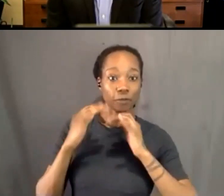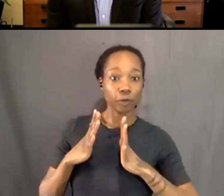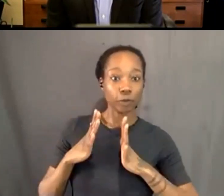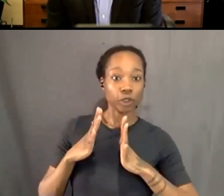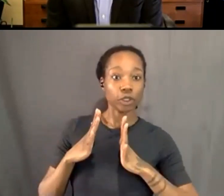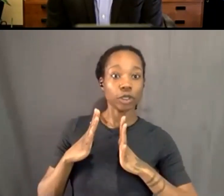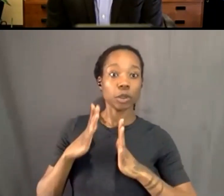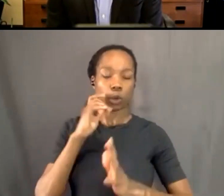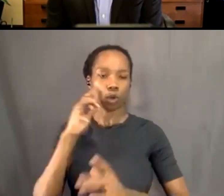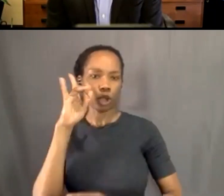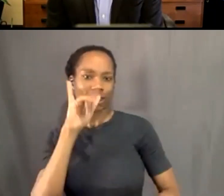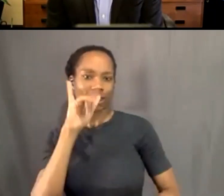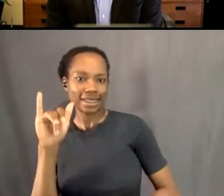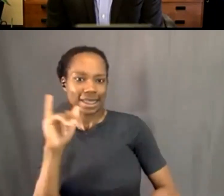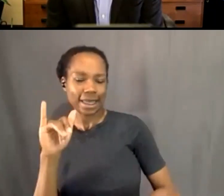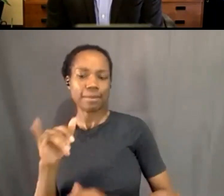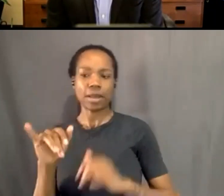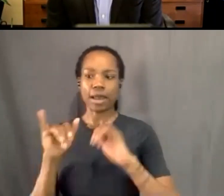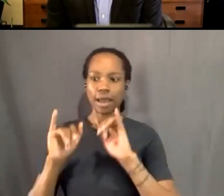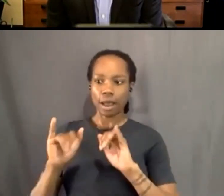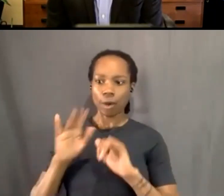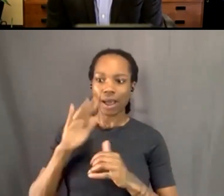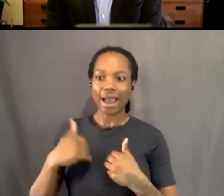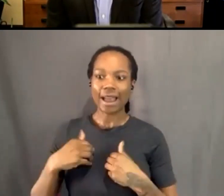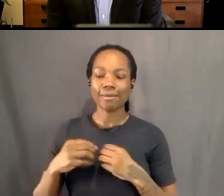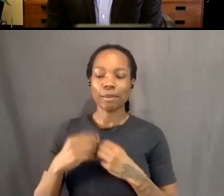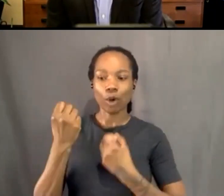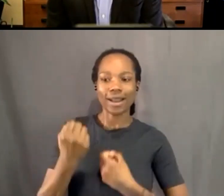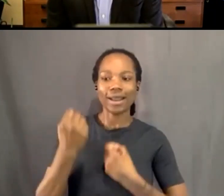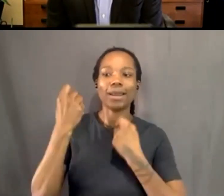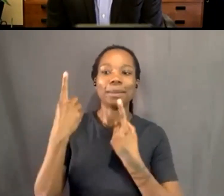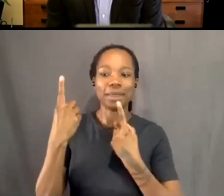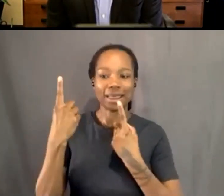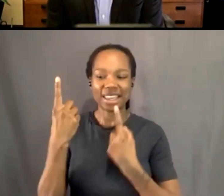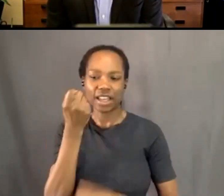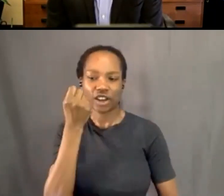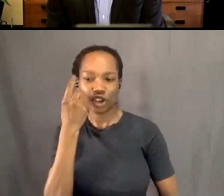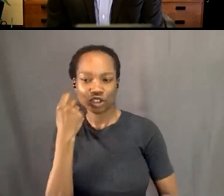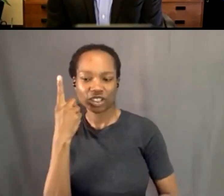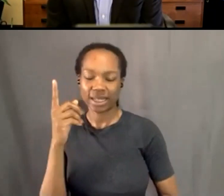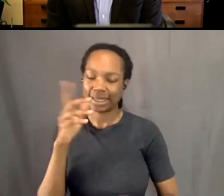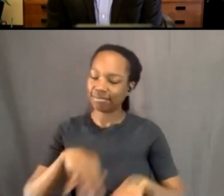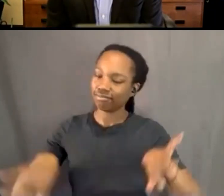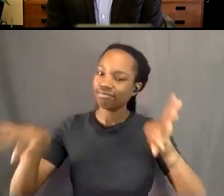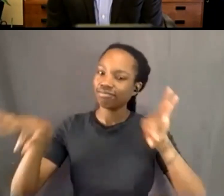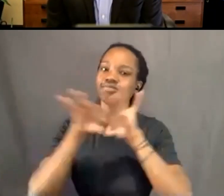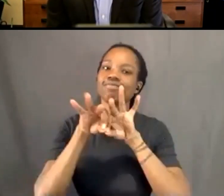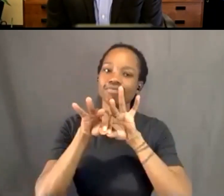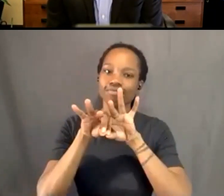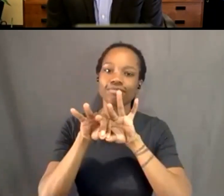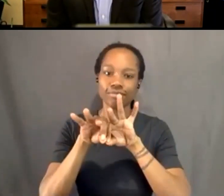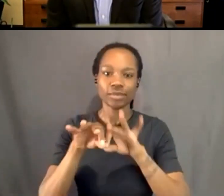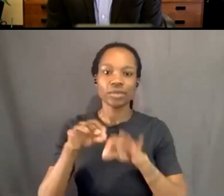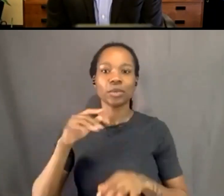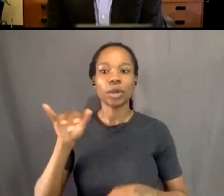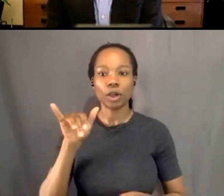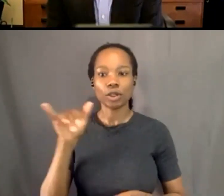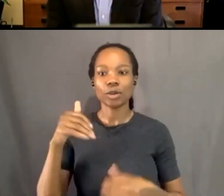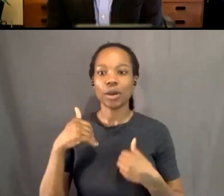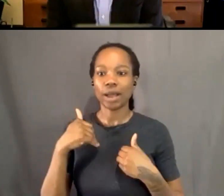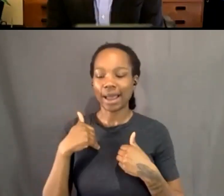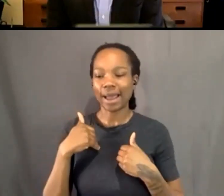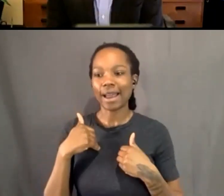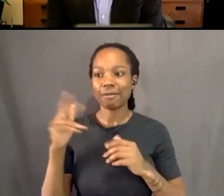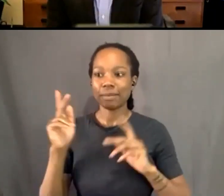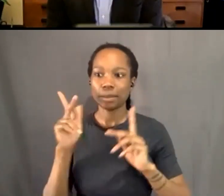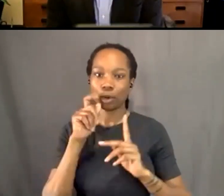and an empathy toward them, and is huge. And so we do have tried to get people that do these